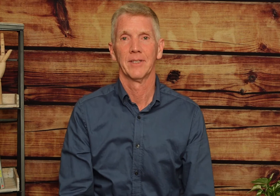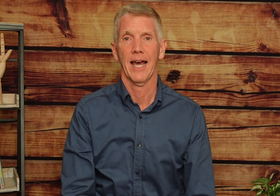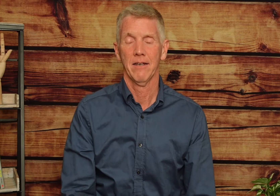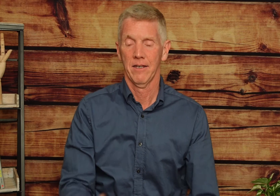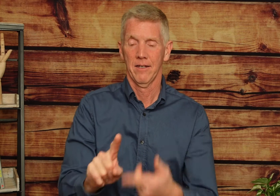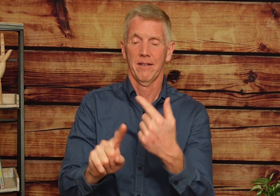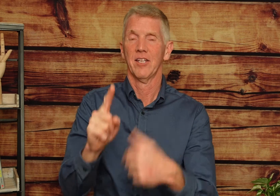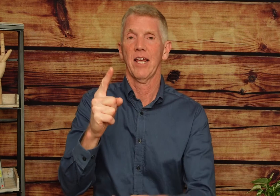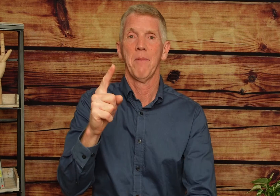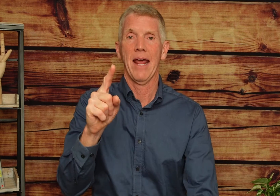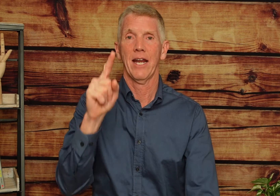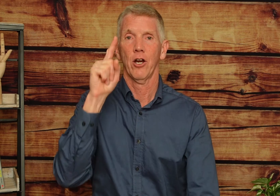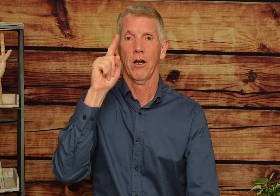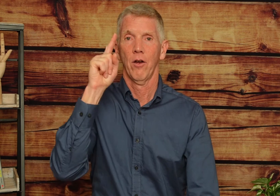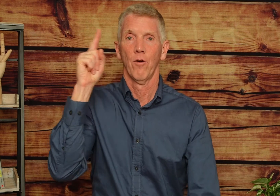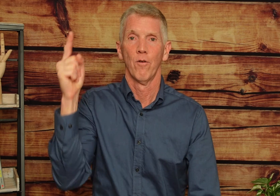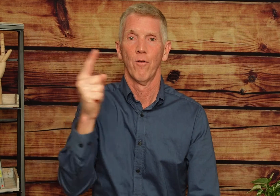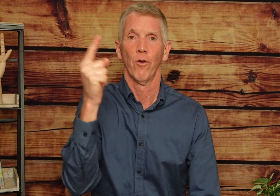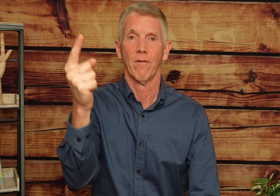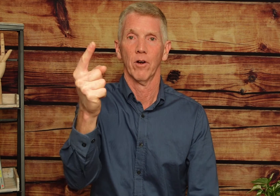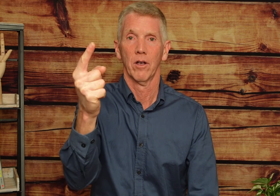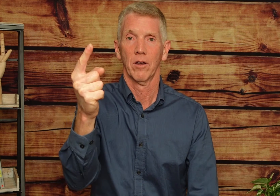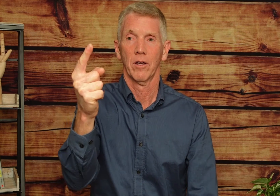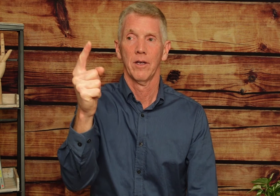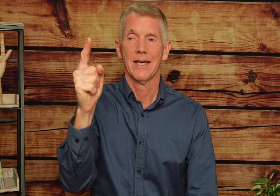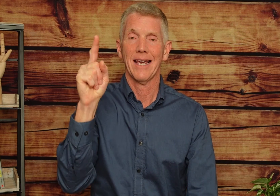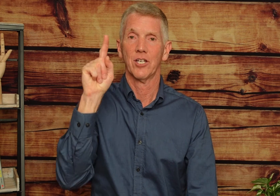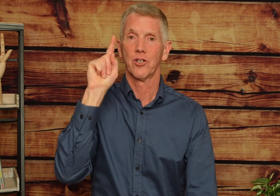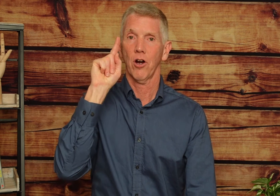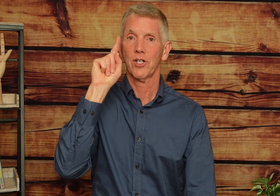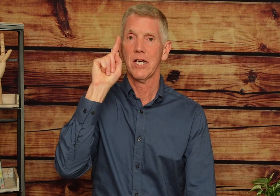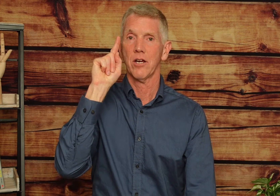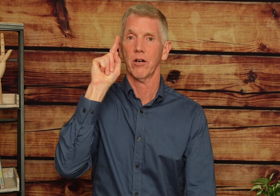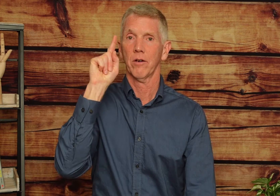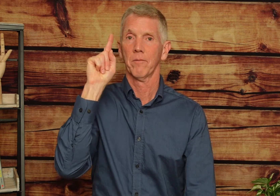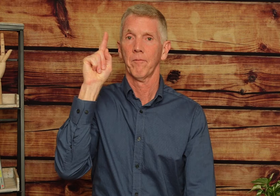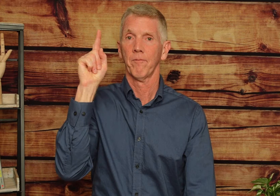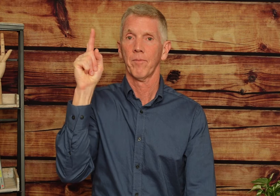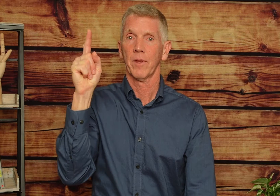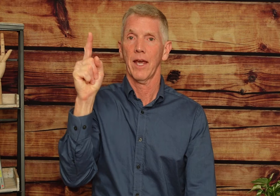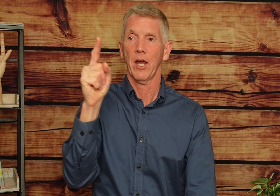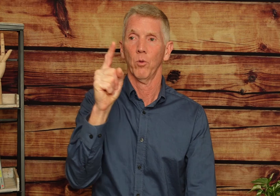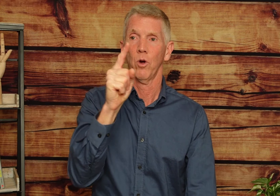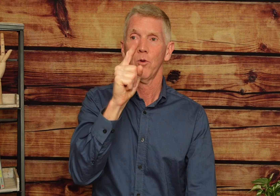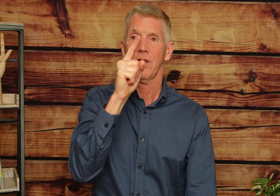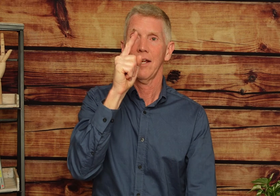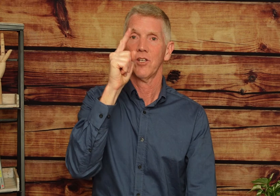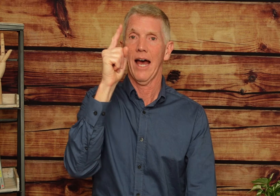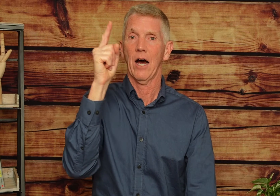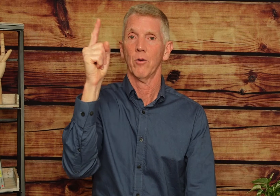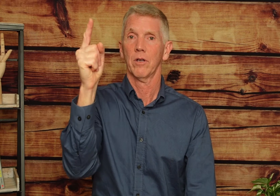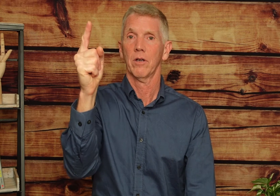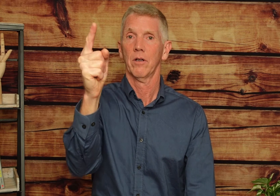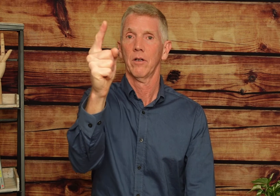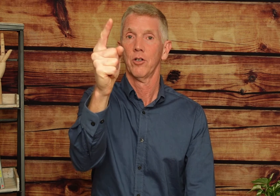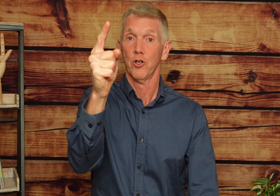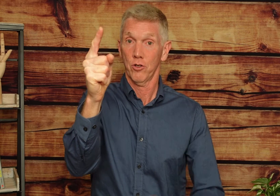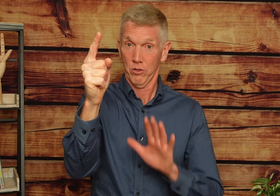Okay. The same hand here, forever. It starts here and rotates out,